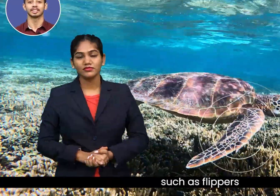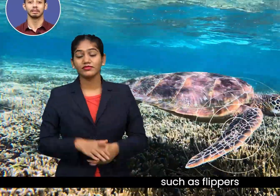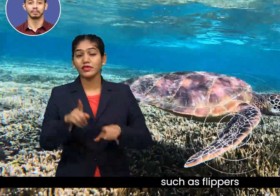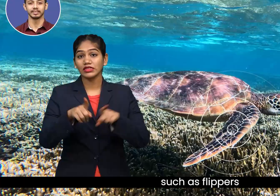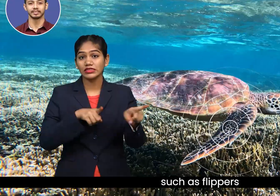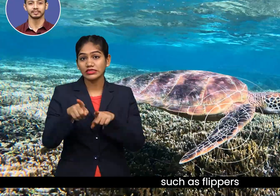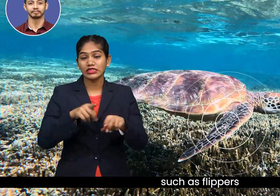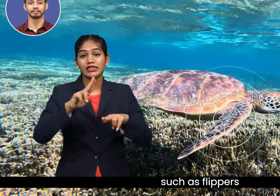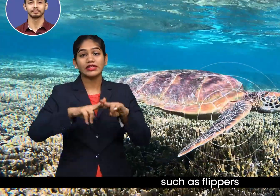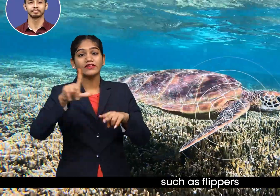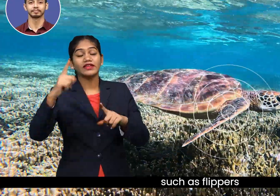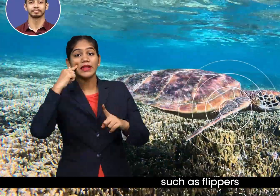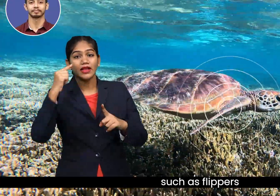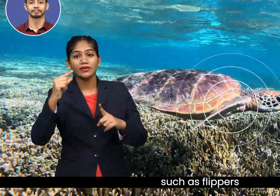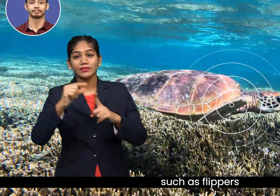such as flippers,